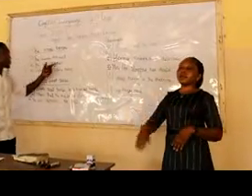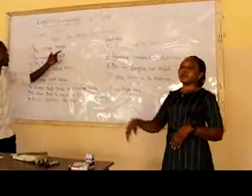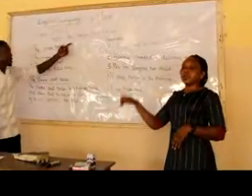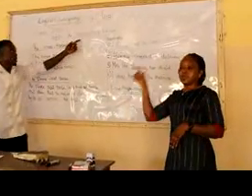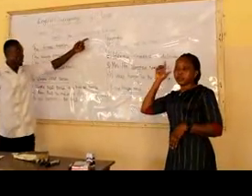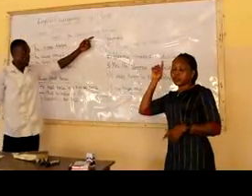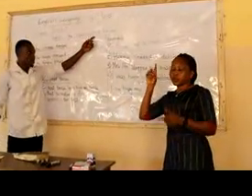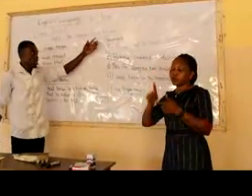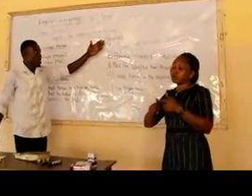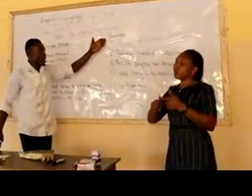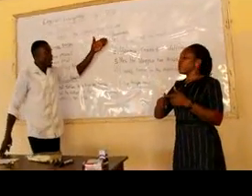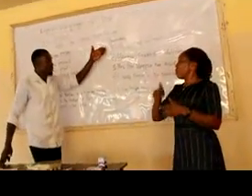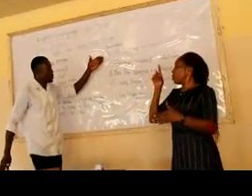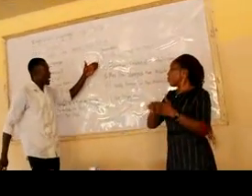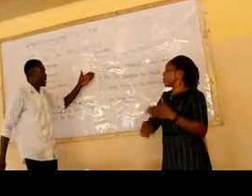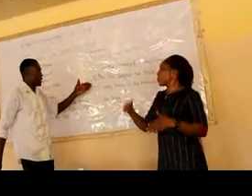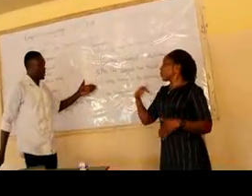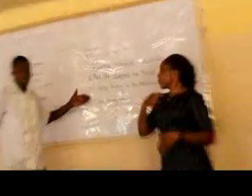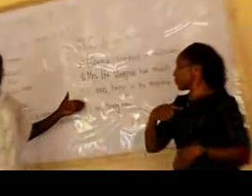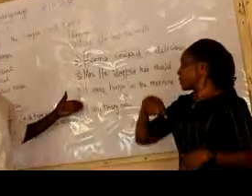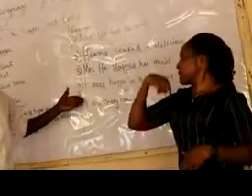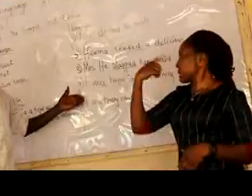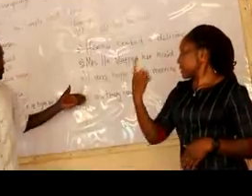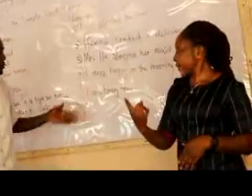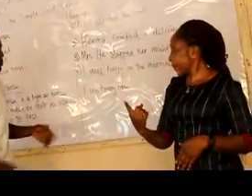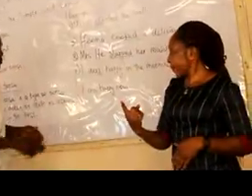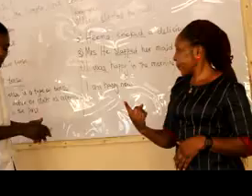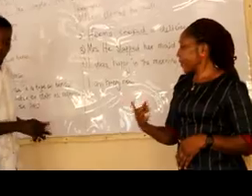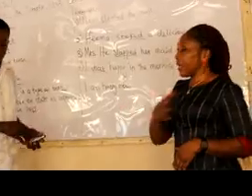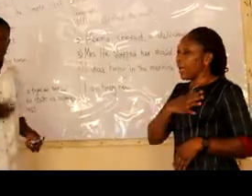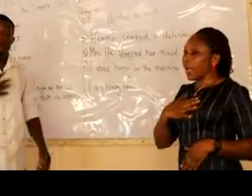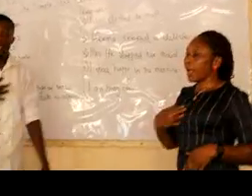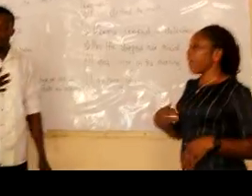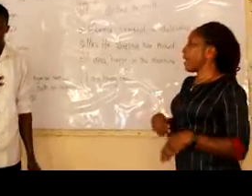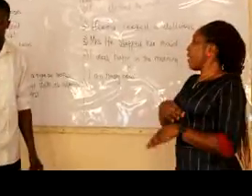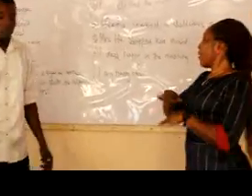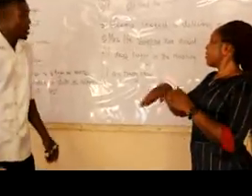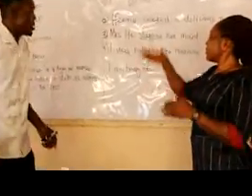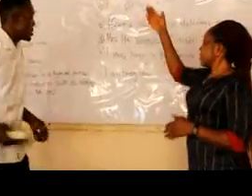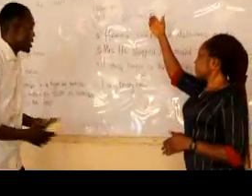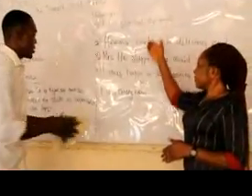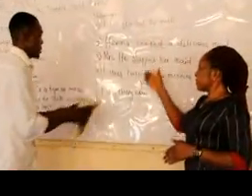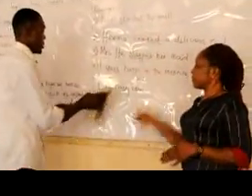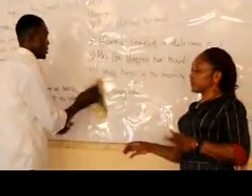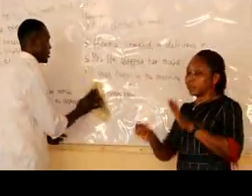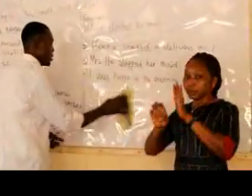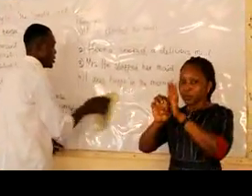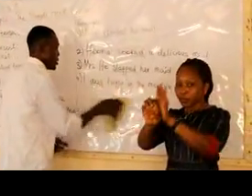the simple past tense, and having looked at the examples, I believe that